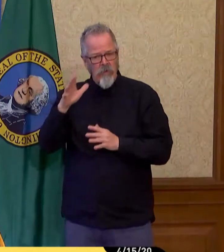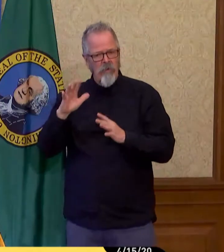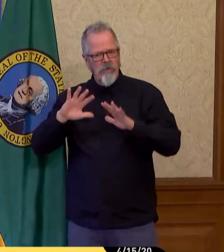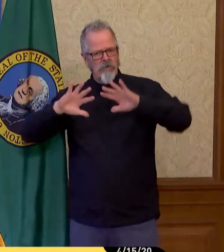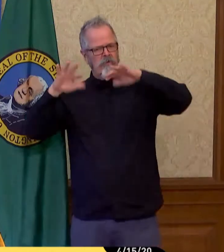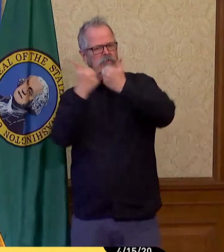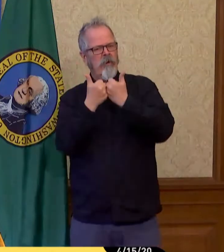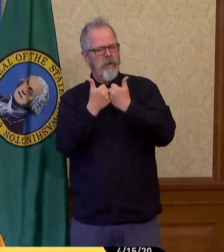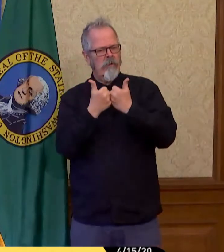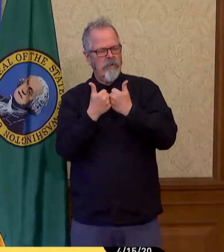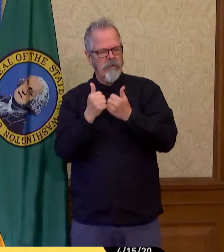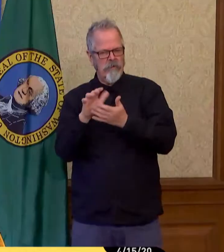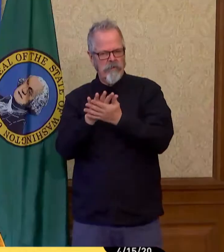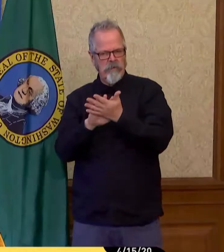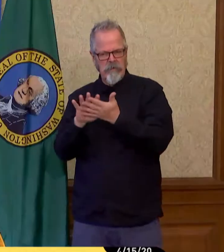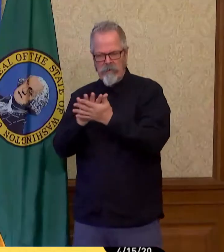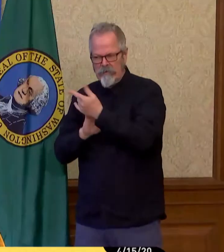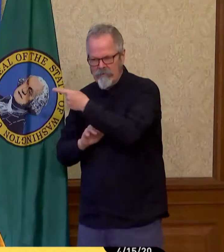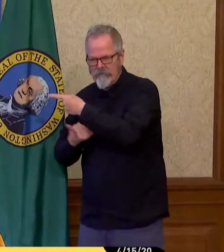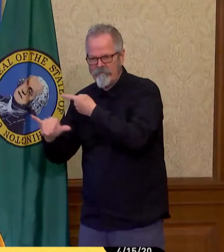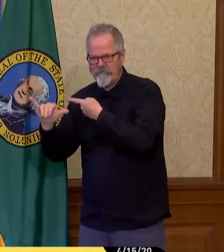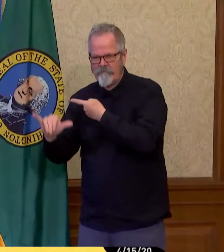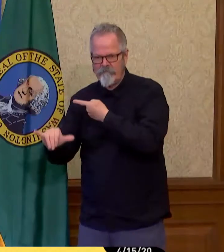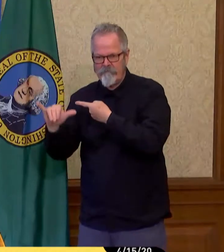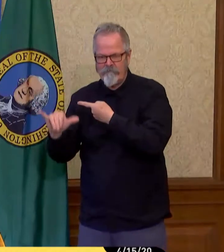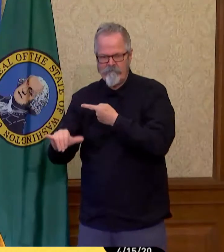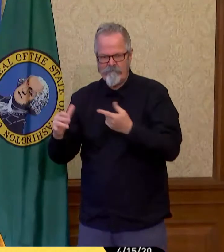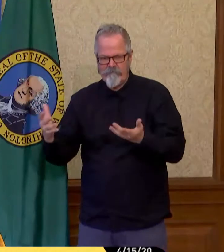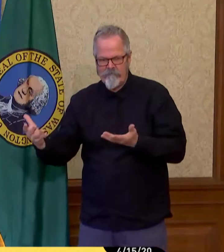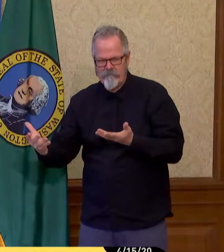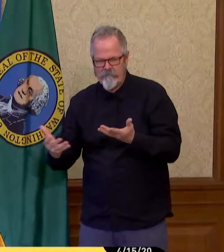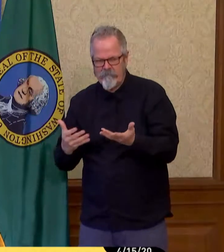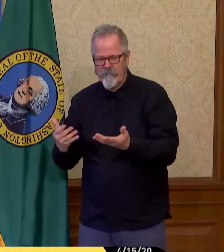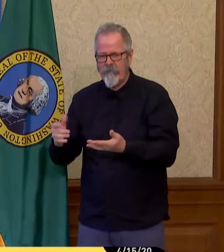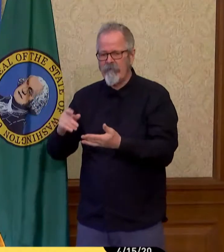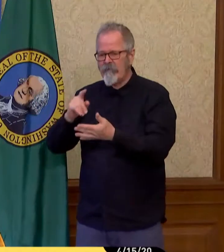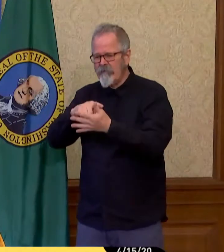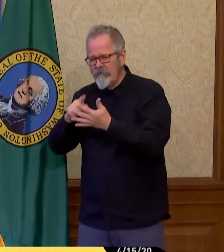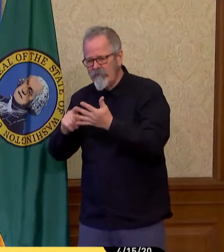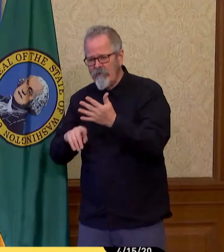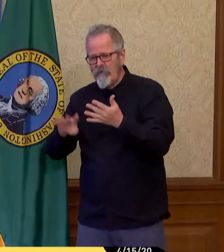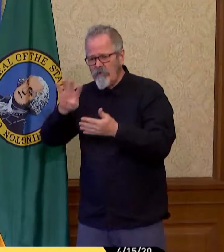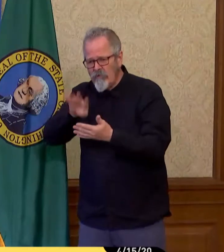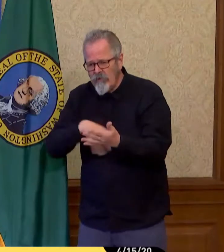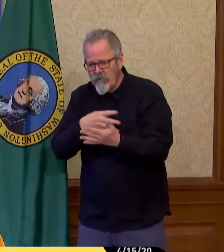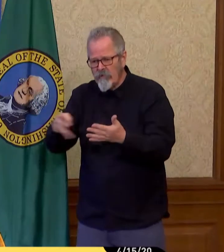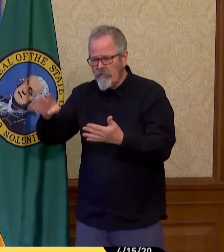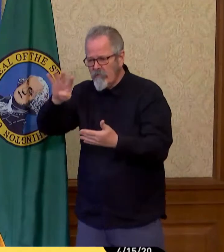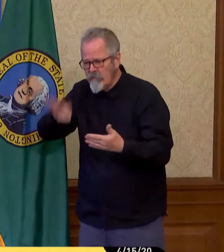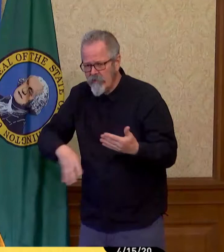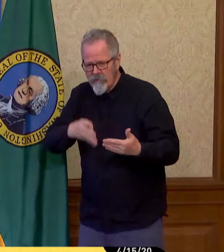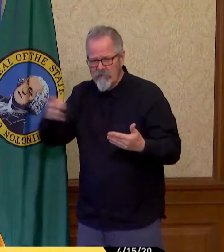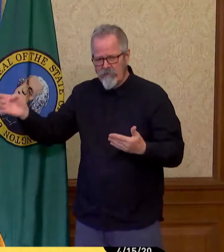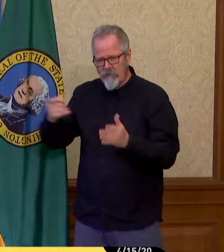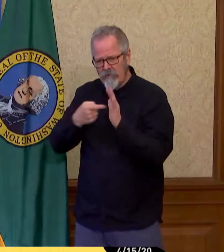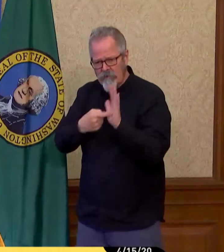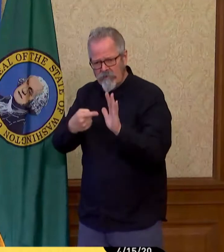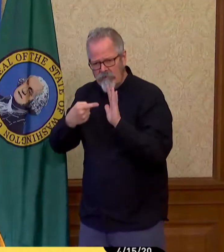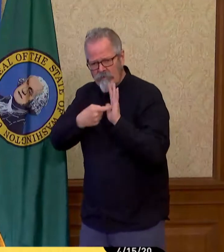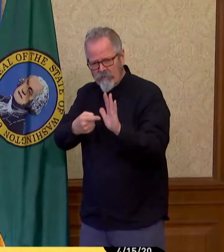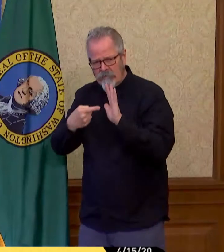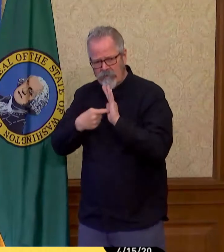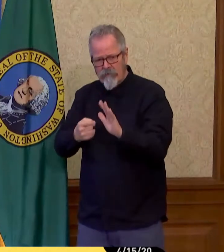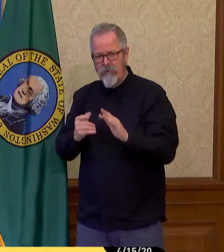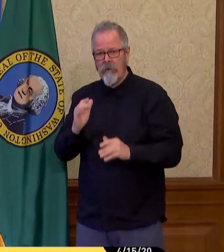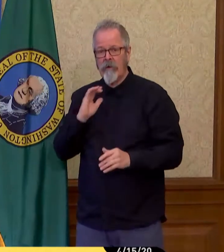success with our social distancing. The efforts of people that are so difficult are having a positive impact. Number two, we're